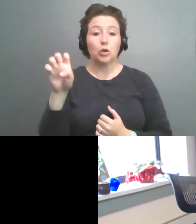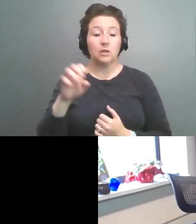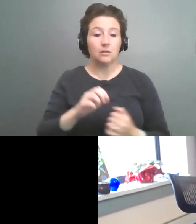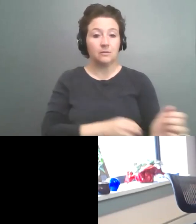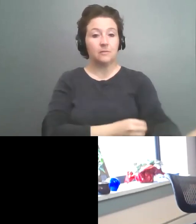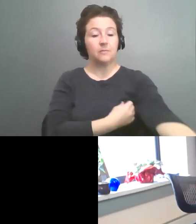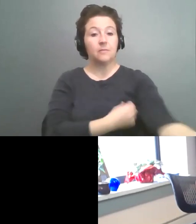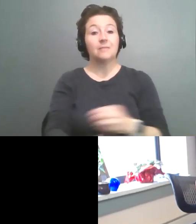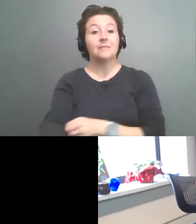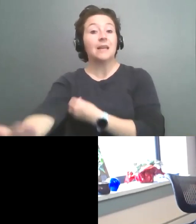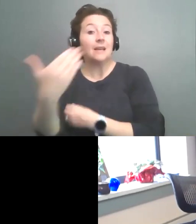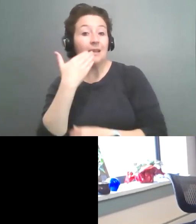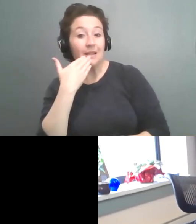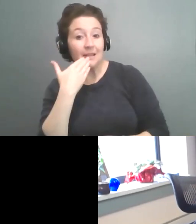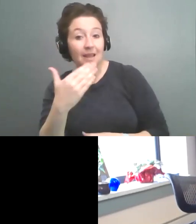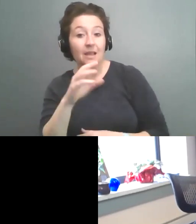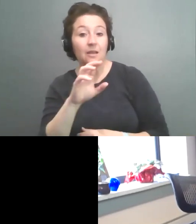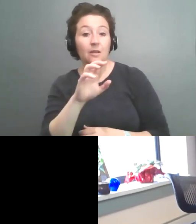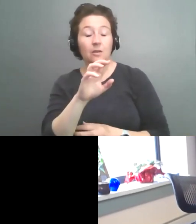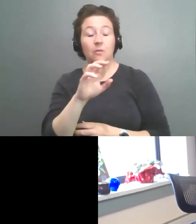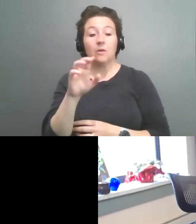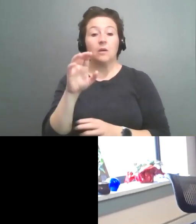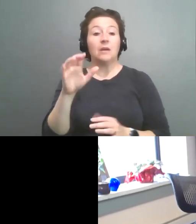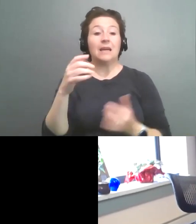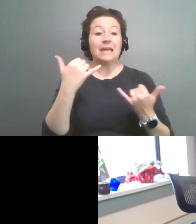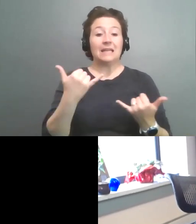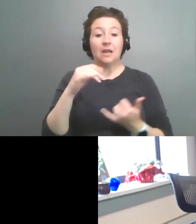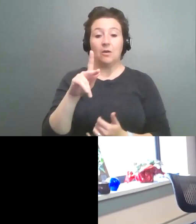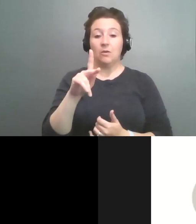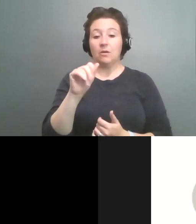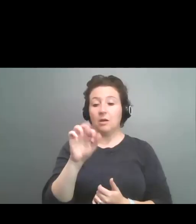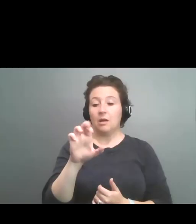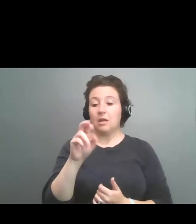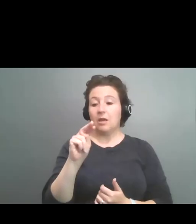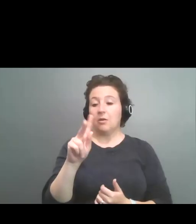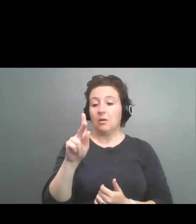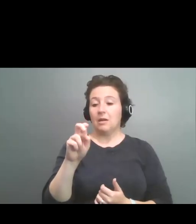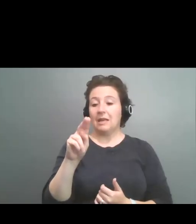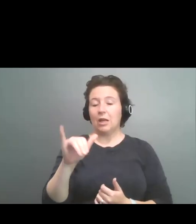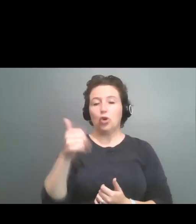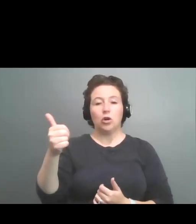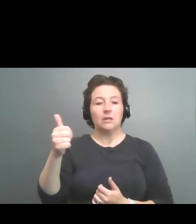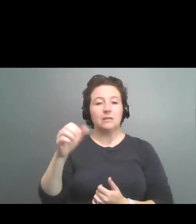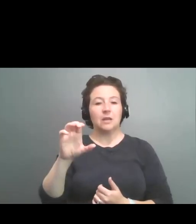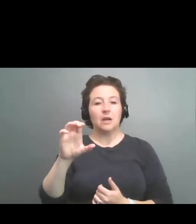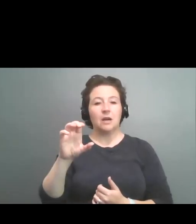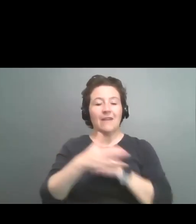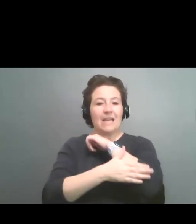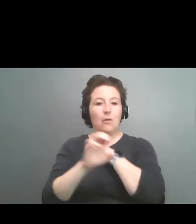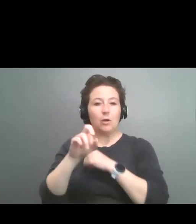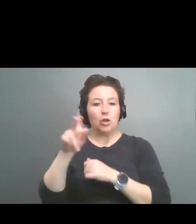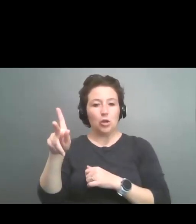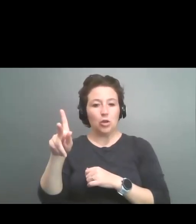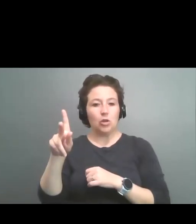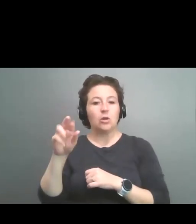Thank you, Ed and Nita. So first we will hear from Kinney, the county clerk for Rock Island County. Karen is off-site, so we do not have